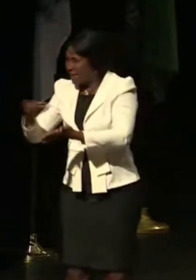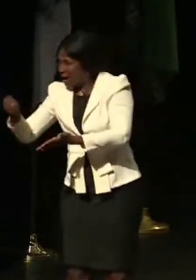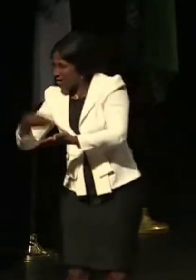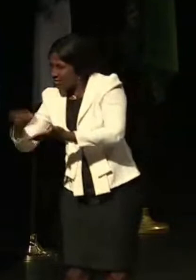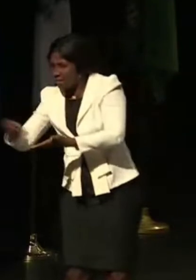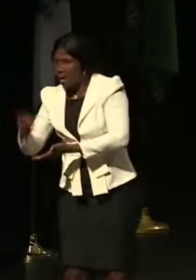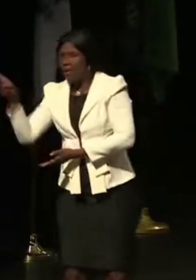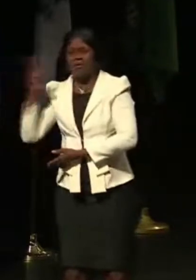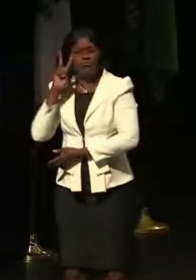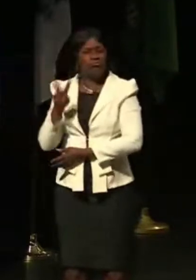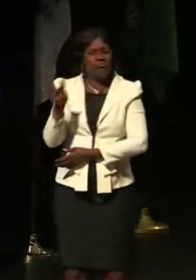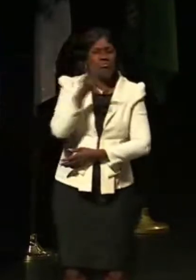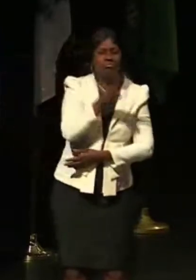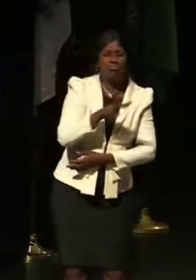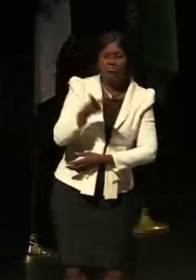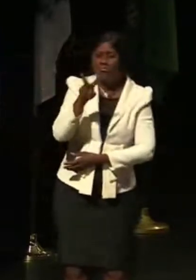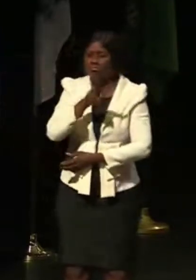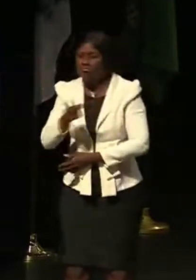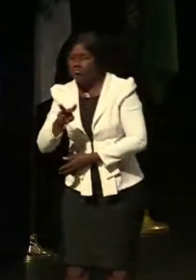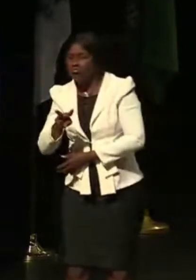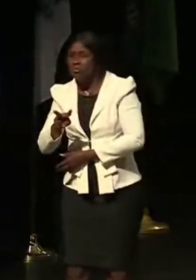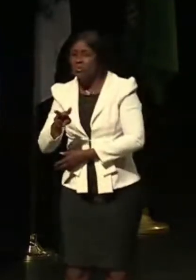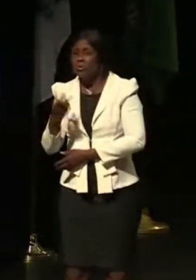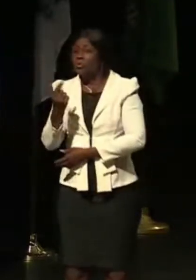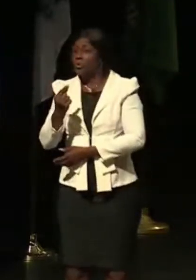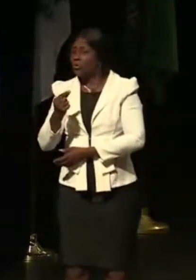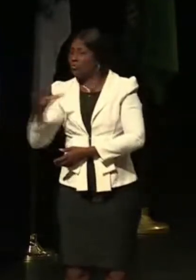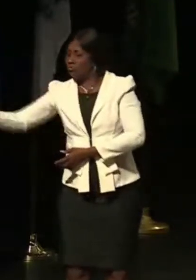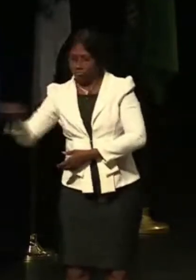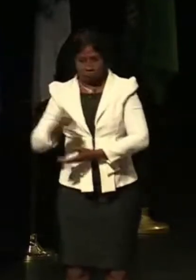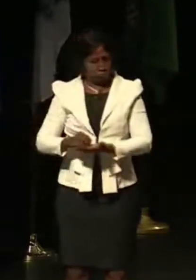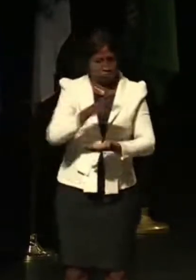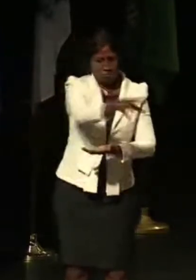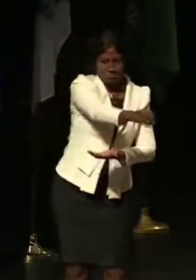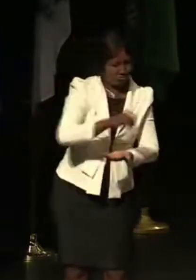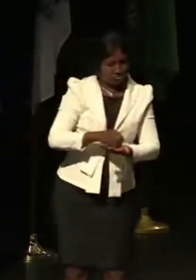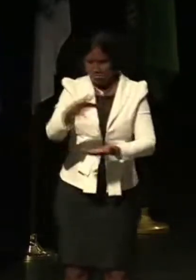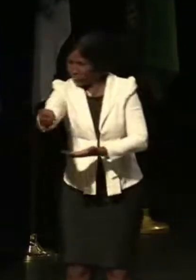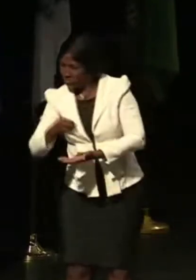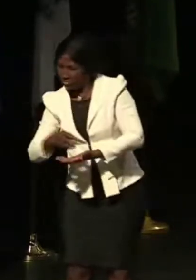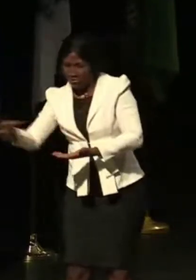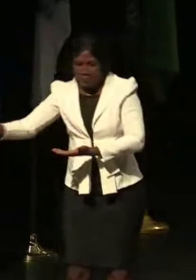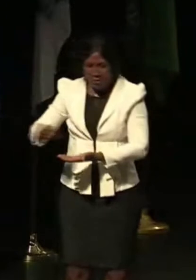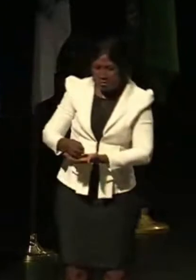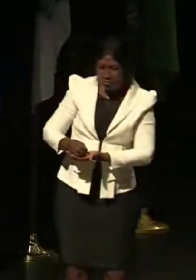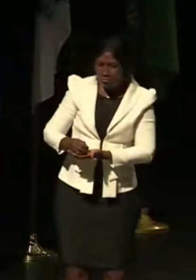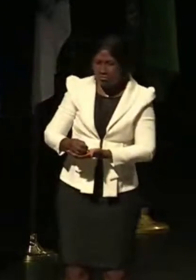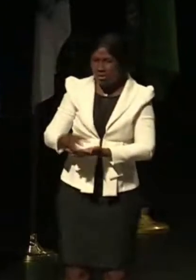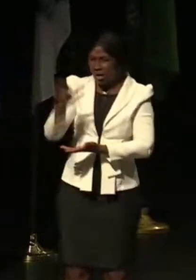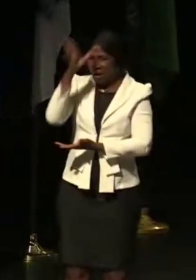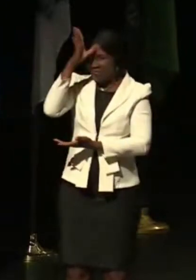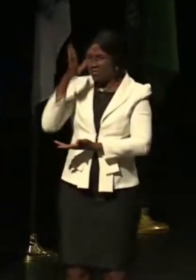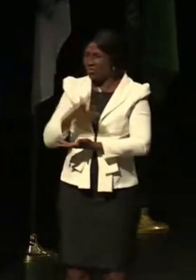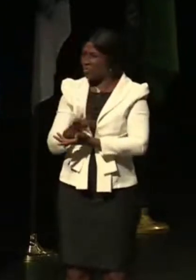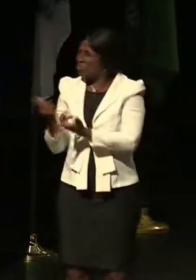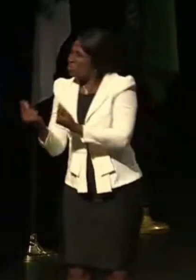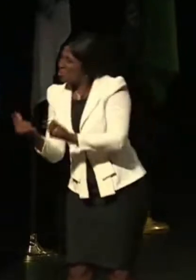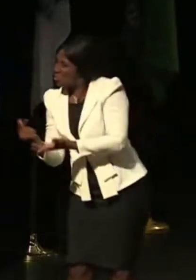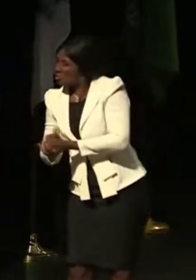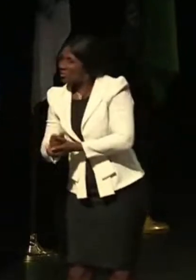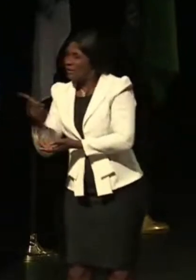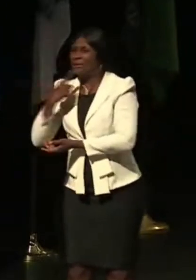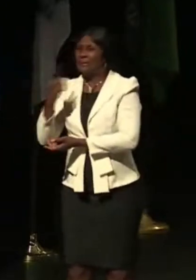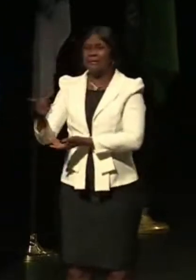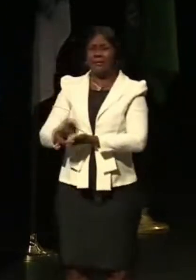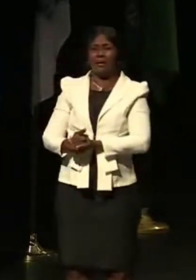parts, and I started to pull pieces from each of the scrap heaps, and he said, what are you doing? I said, that heap that I've just made, that's an